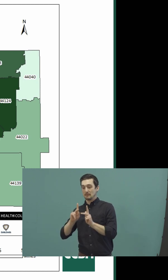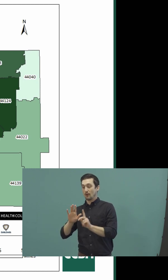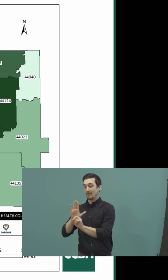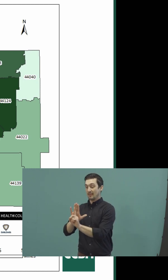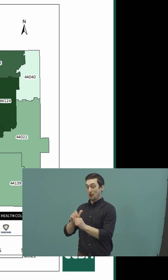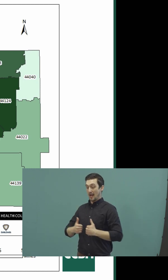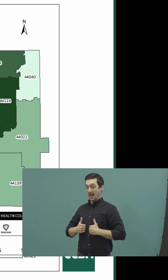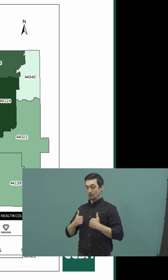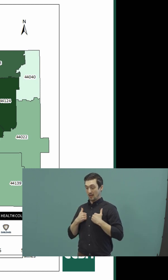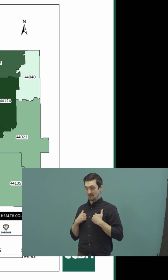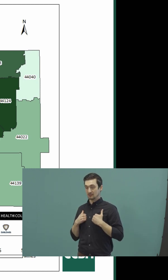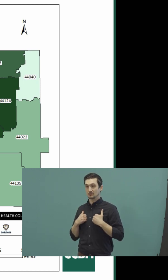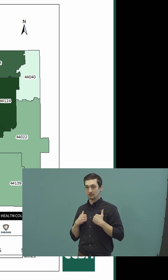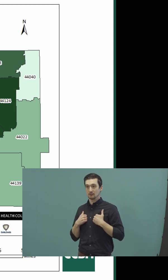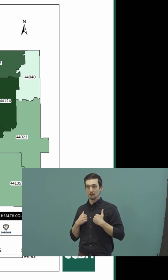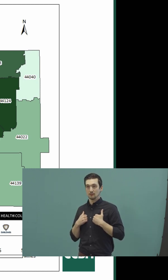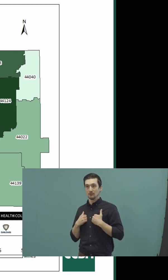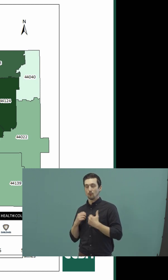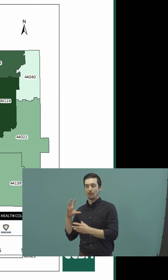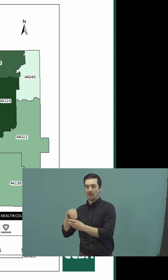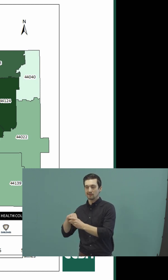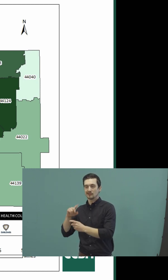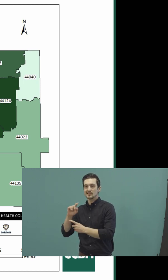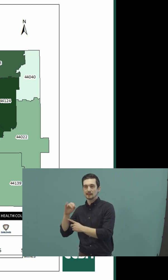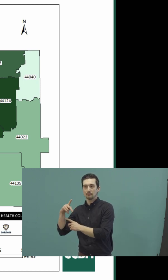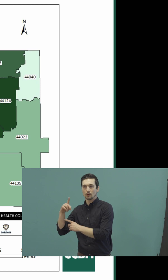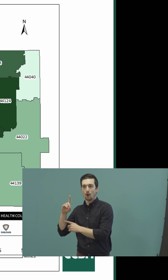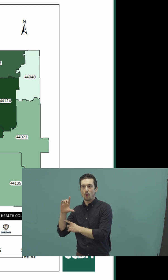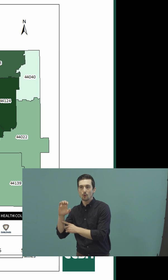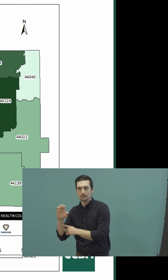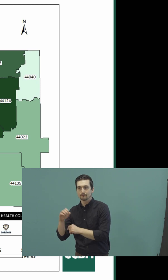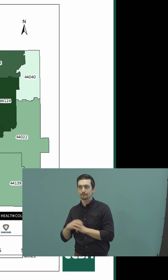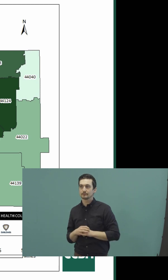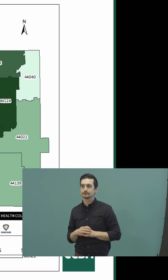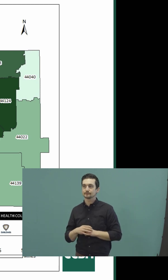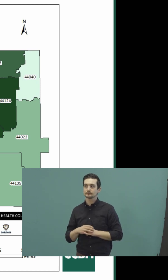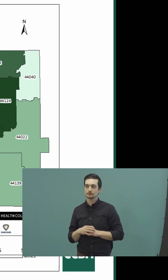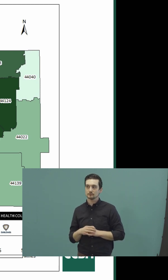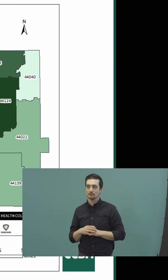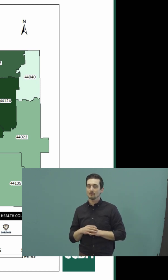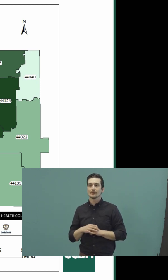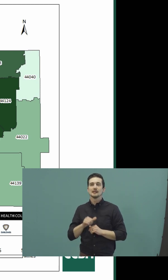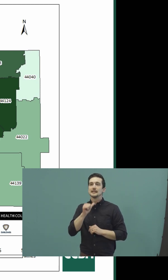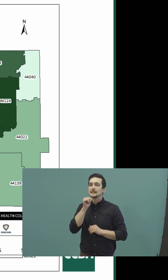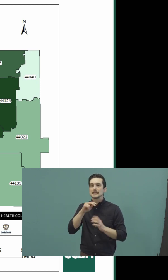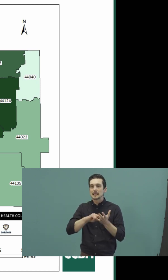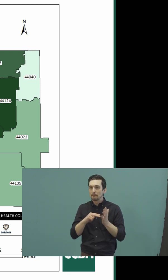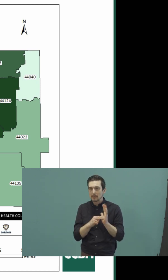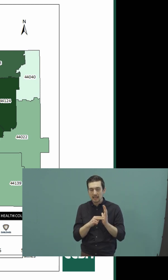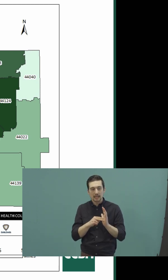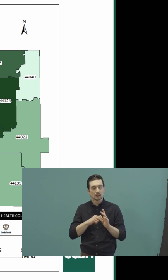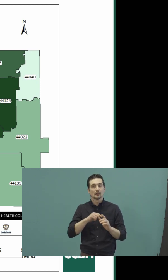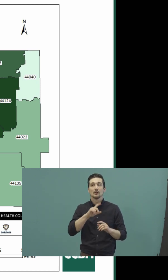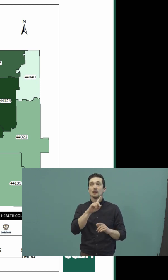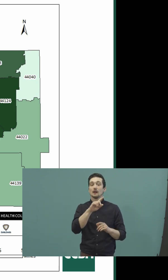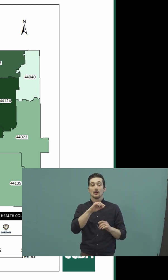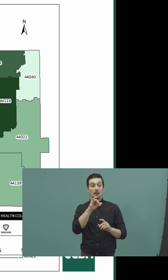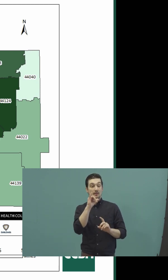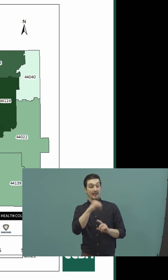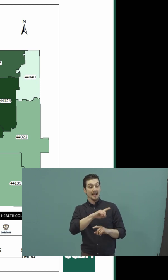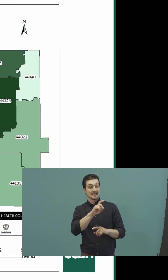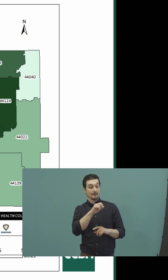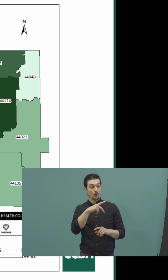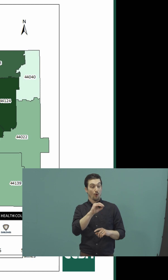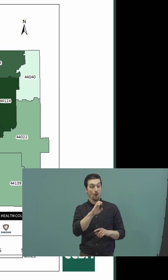the zip code associated with that address. It is not the zip code necessarily where they became infected.